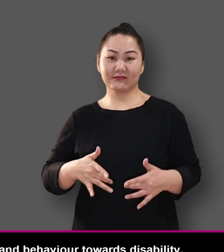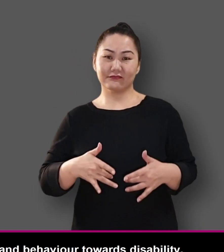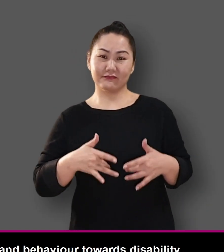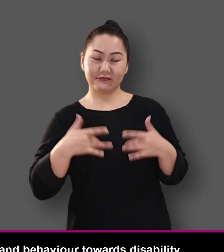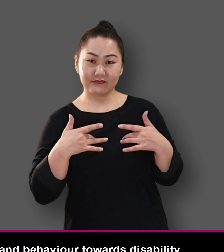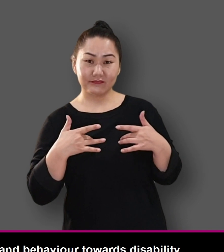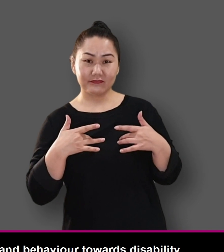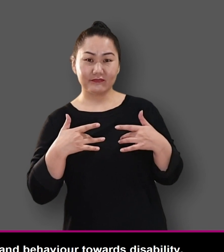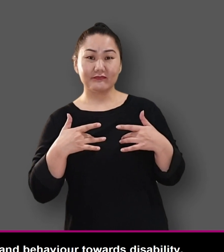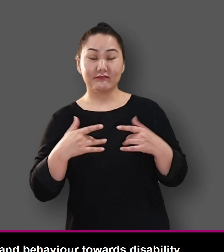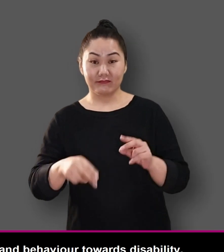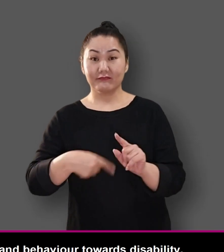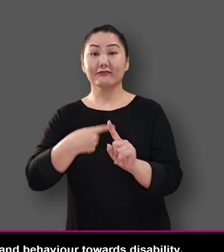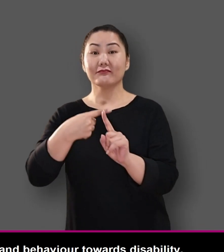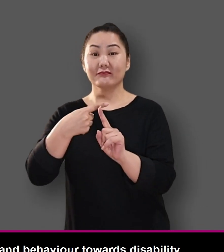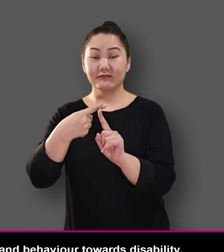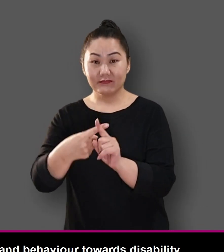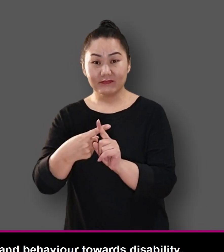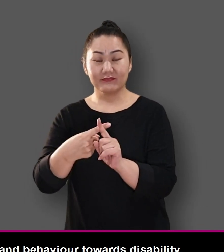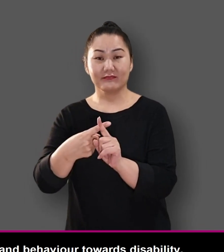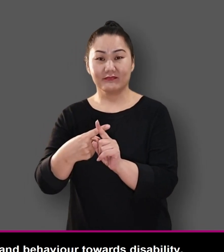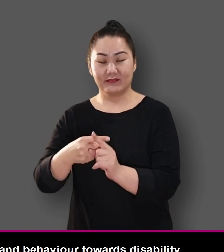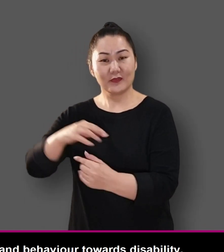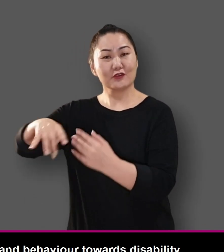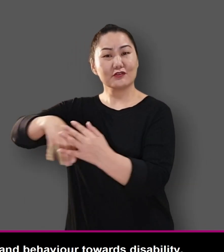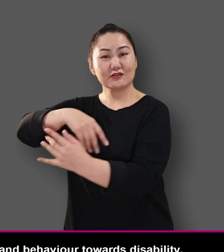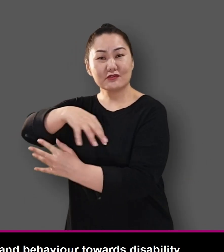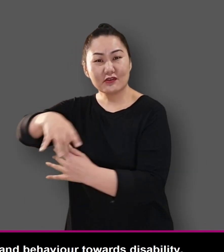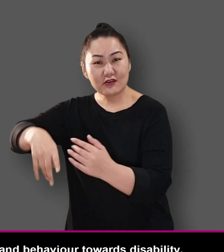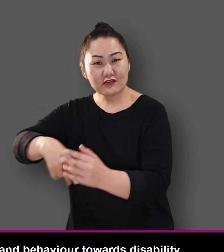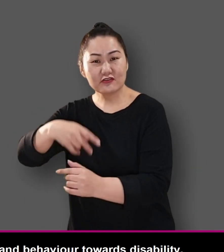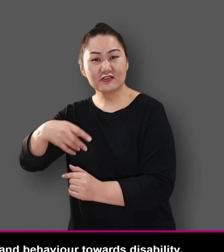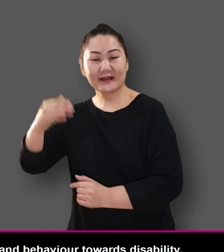that feed negative attitudes and behavior towards disability,